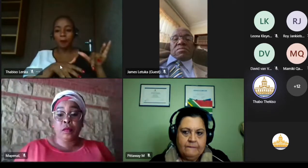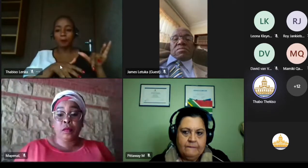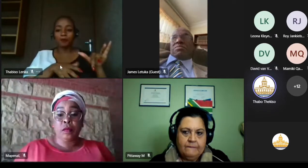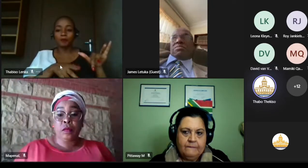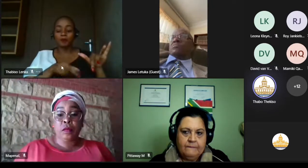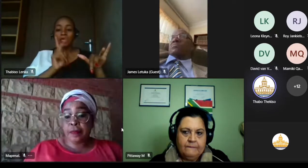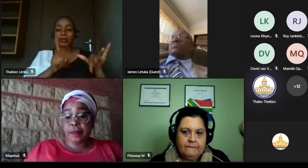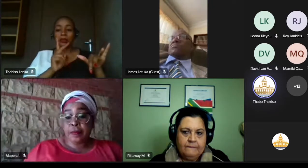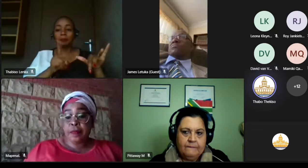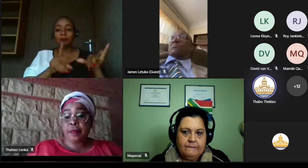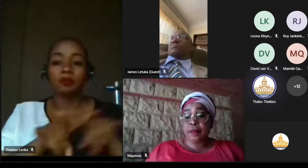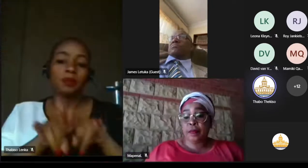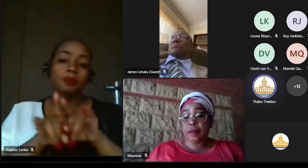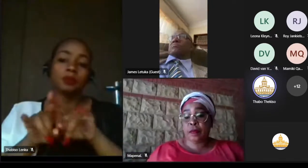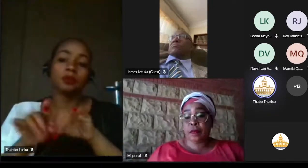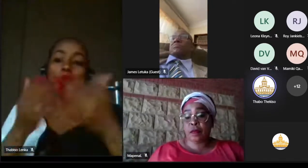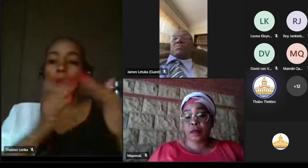listeners and viewers.